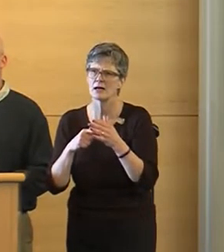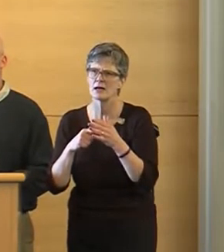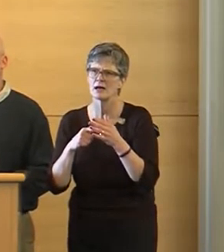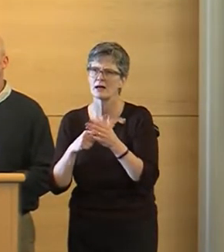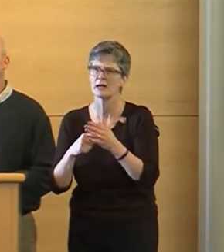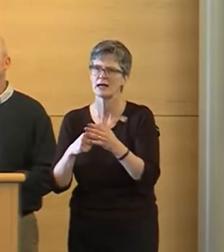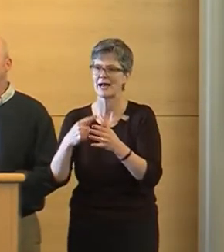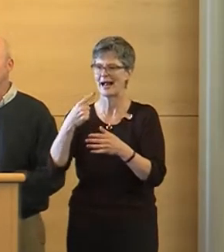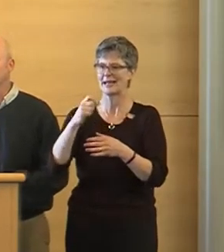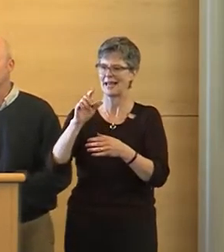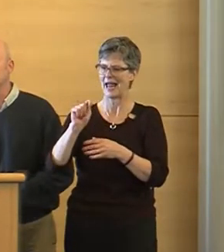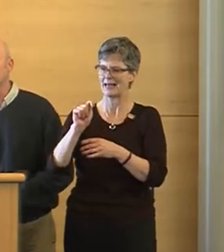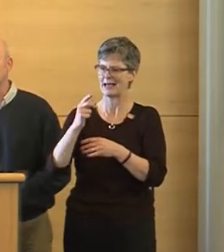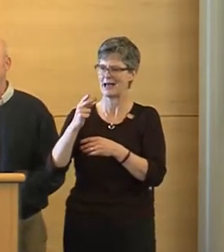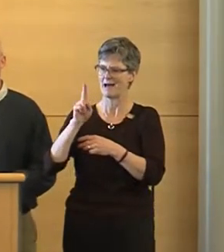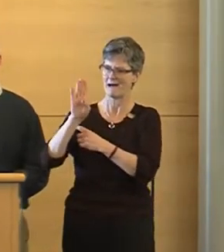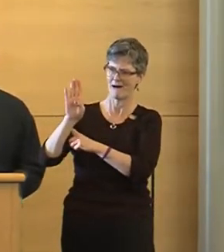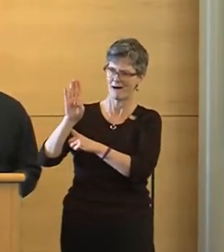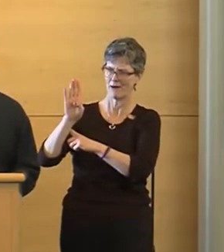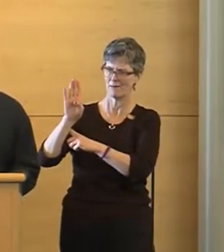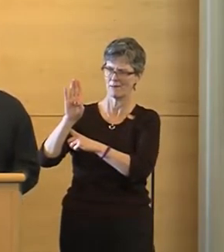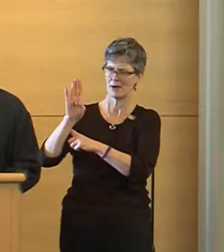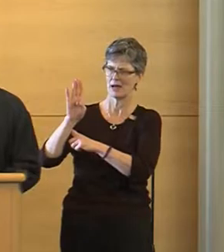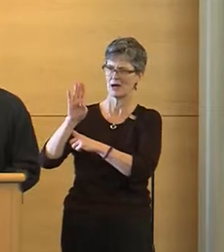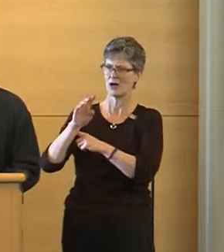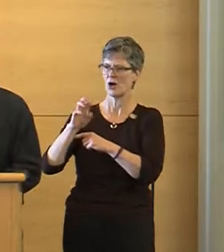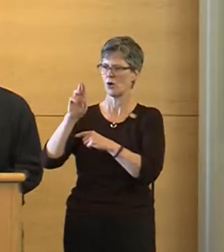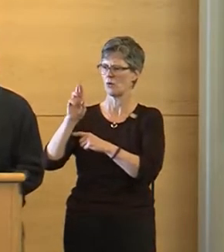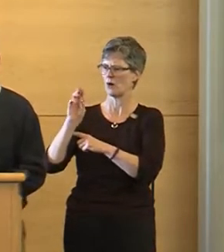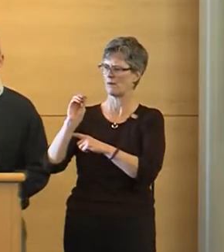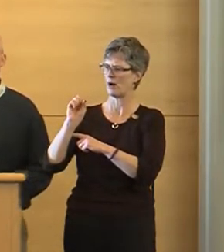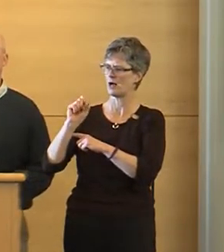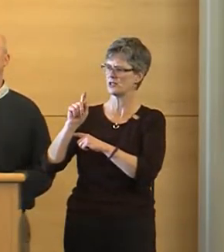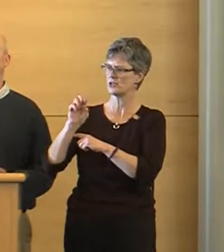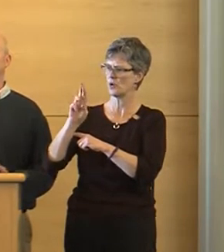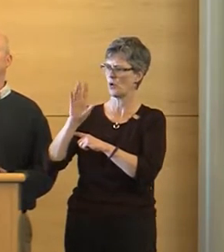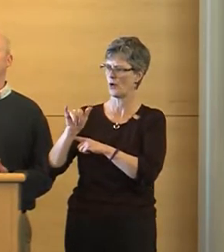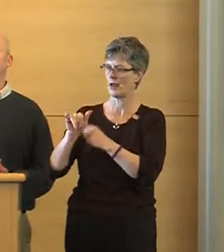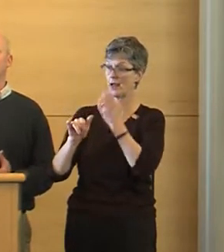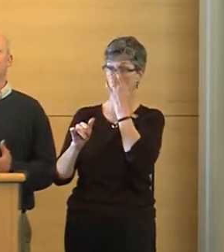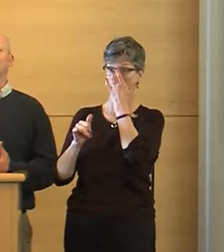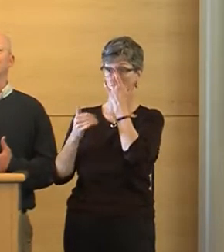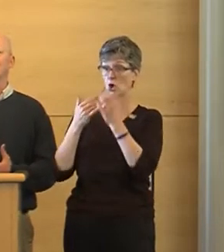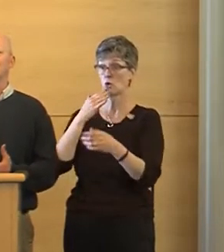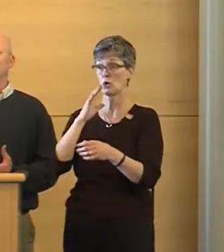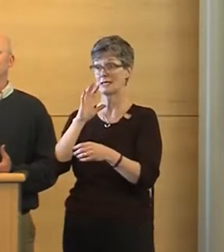Anybody know what this is?